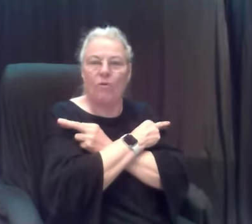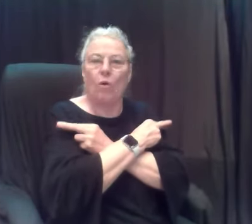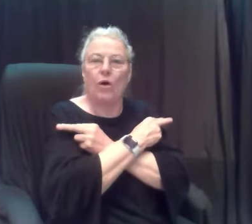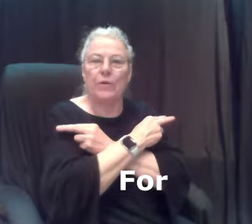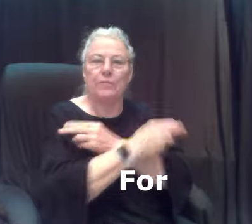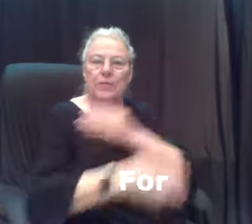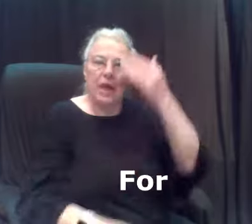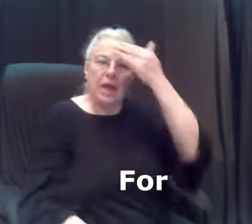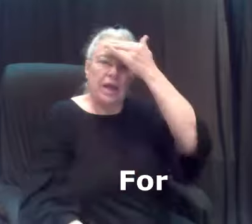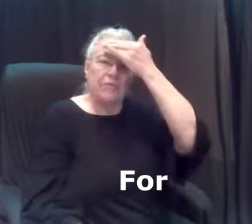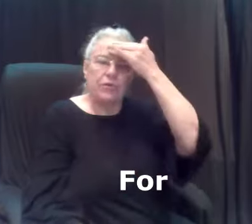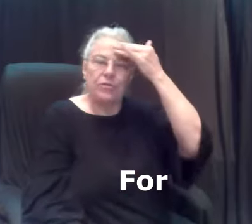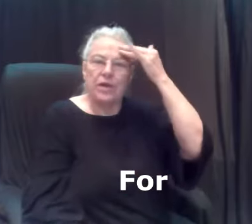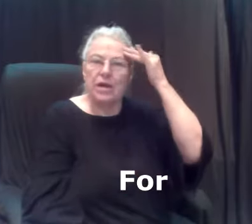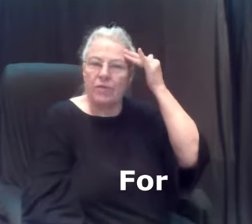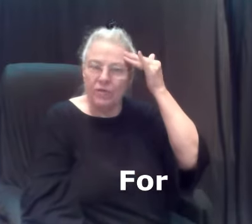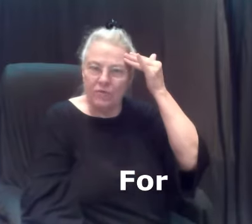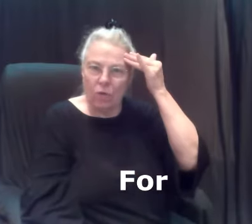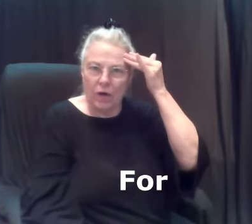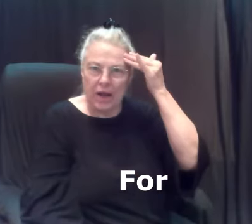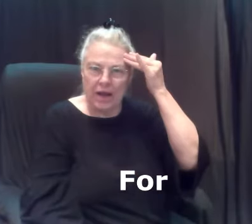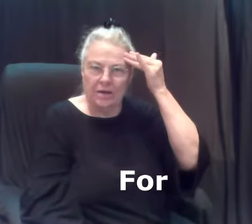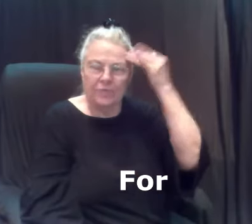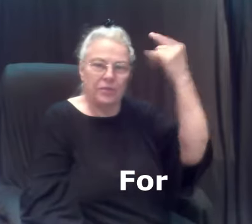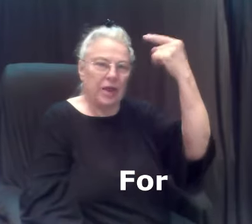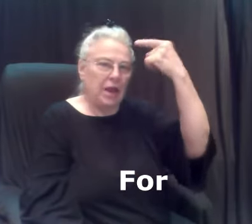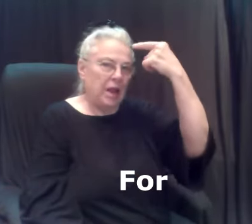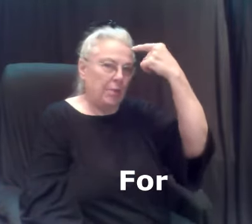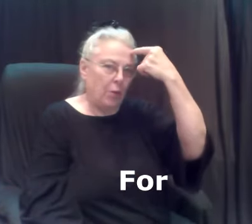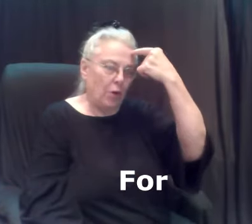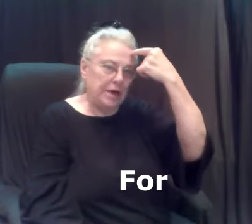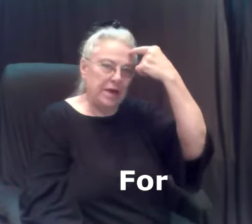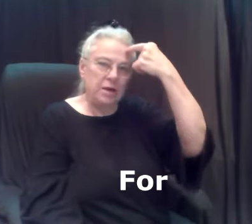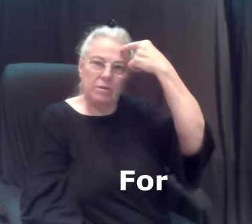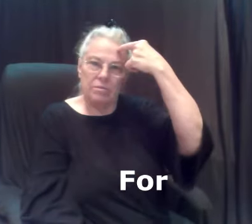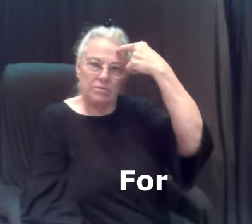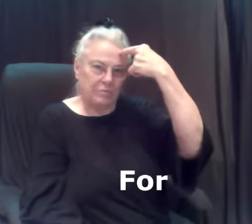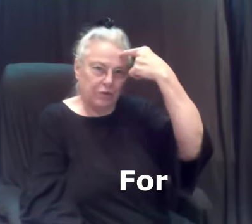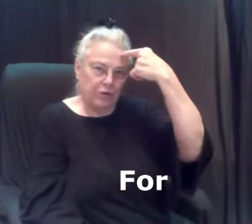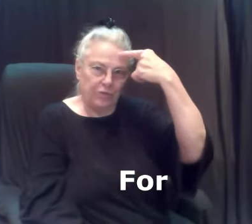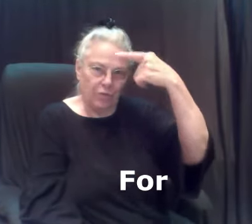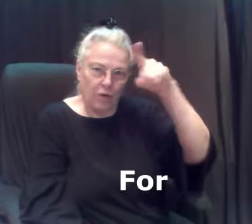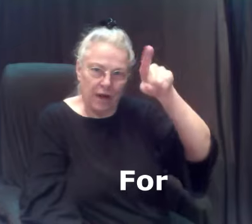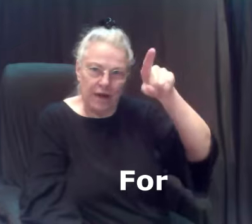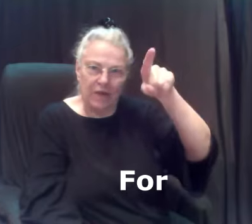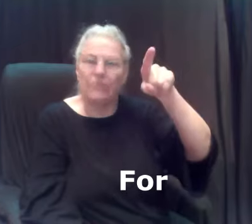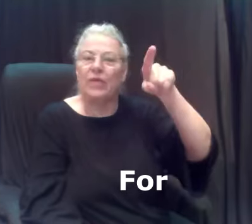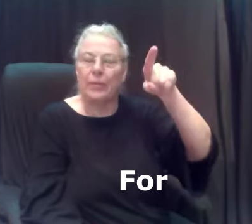4, if you think of your forehead, pointing to your forehead and flipping it